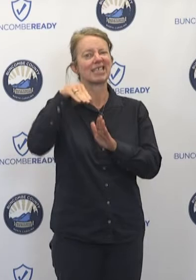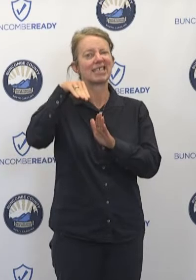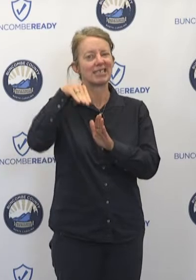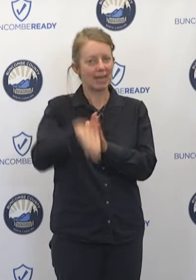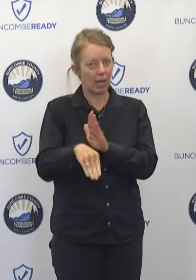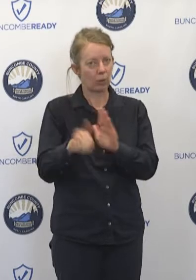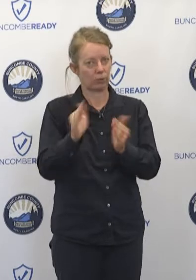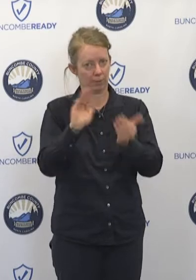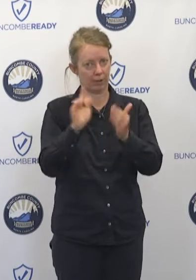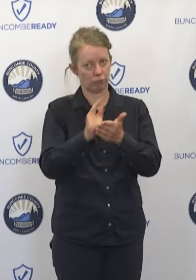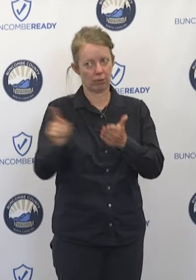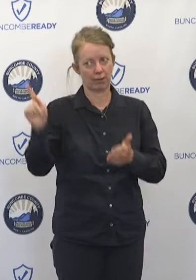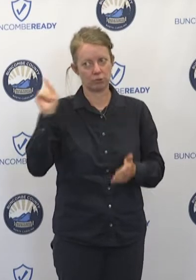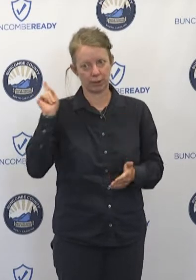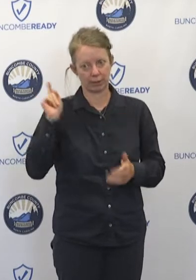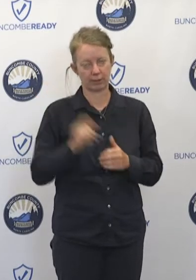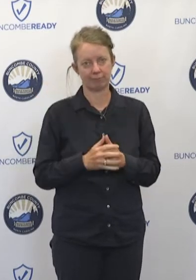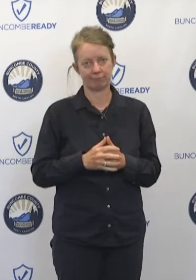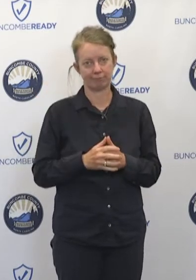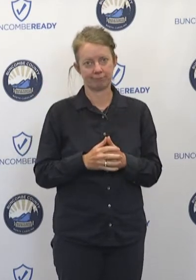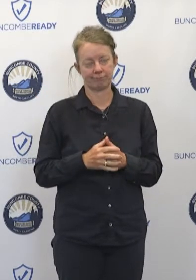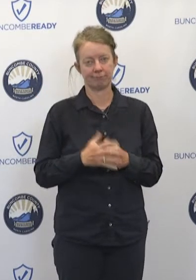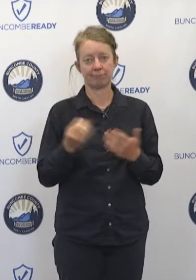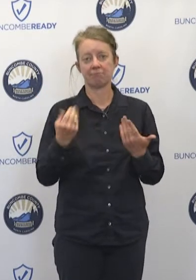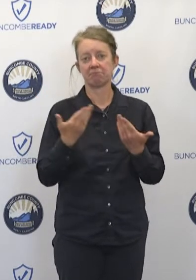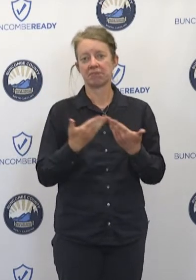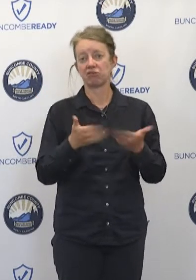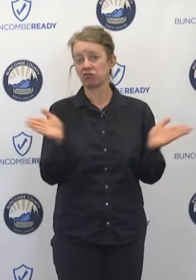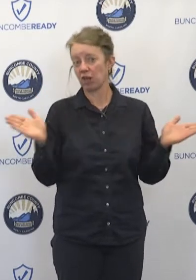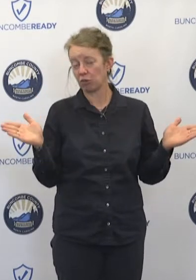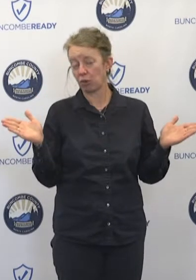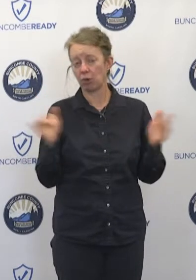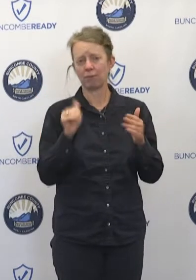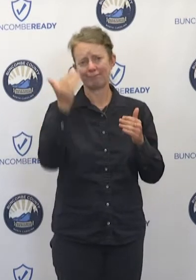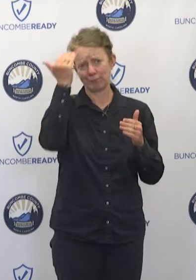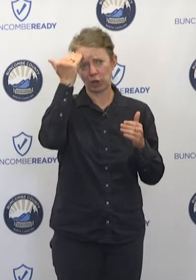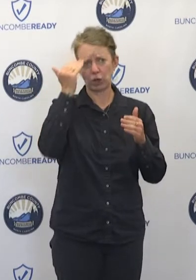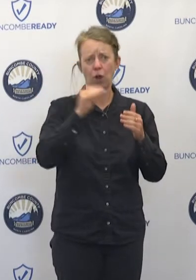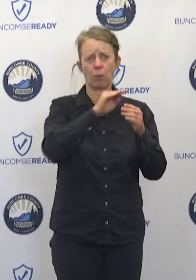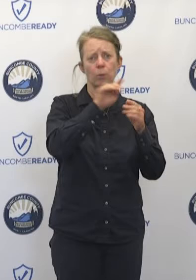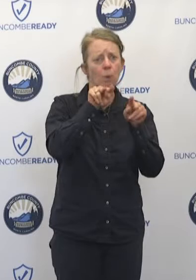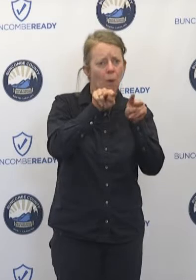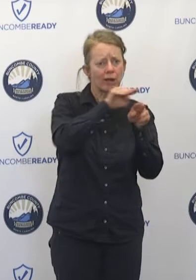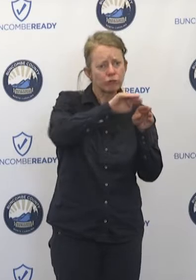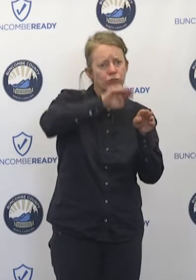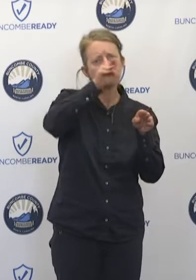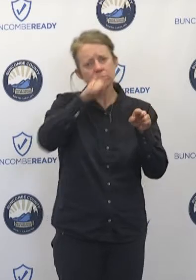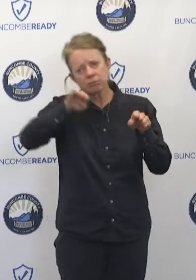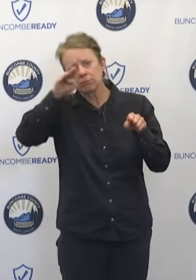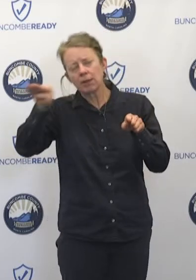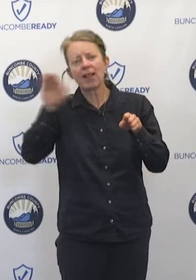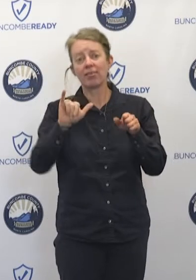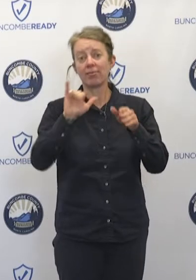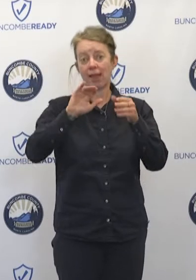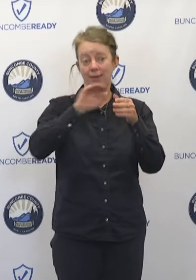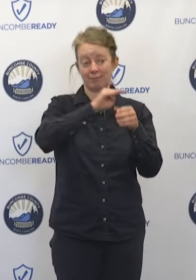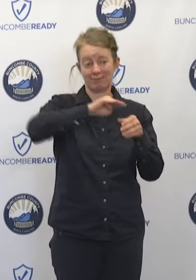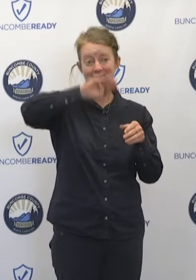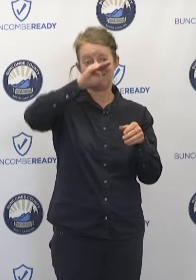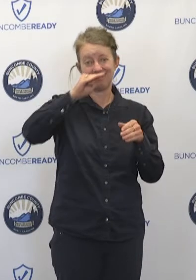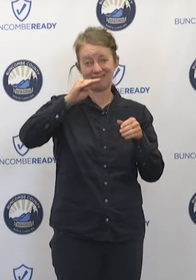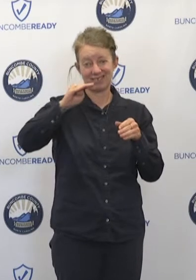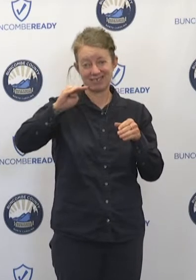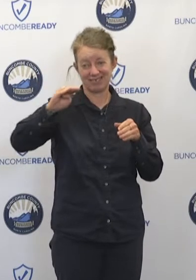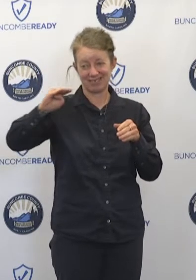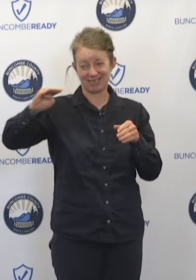week prior. Overall, the epi curve continues to show some plateauing or slowing in the decline of